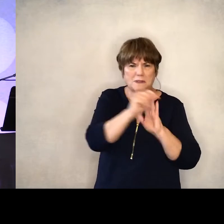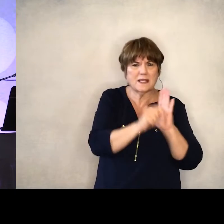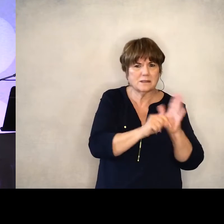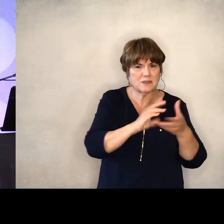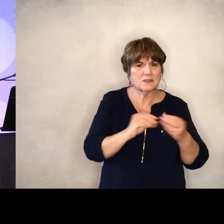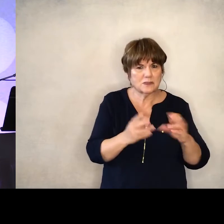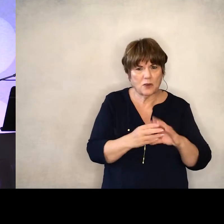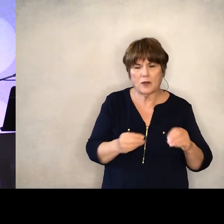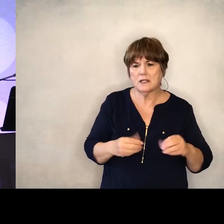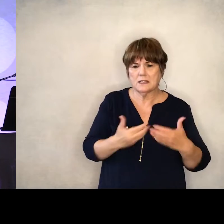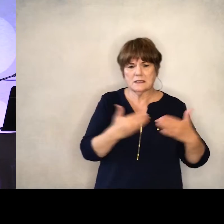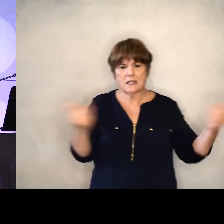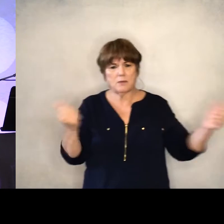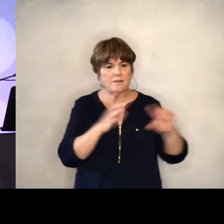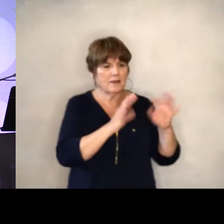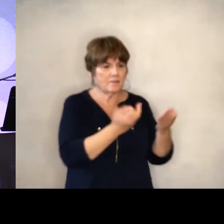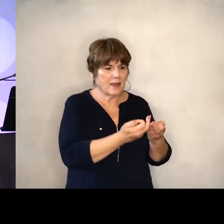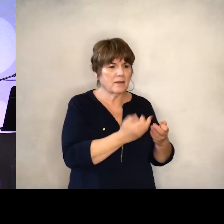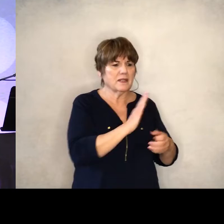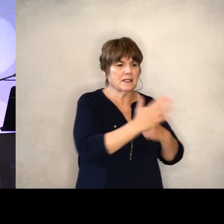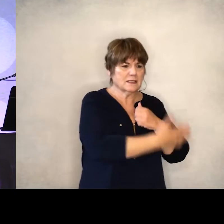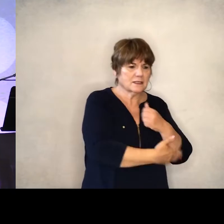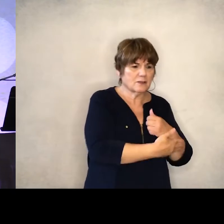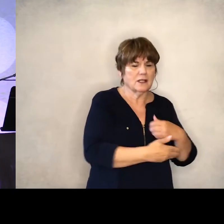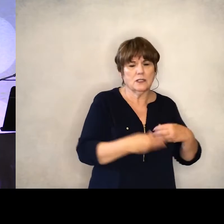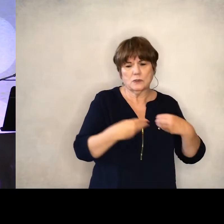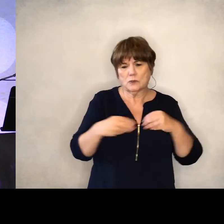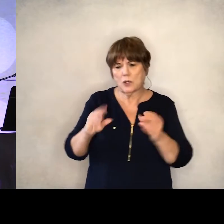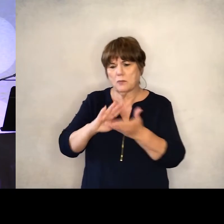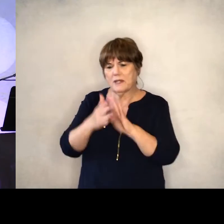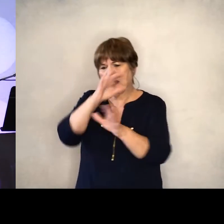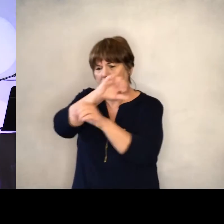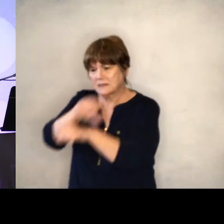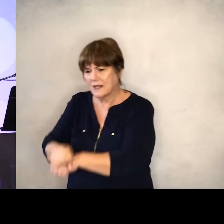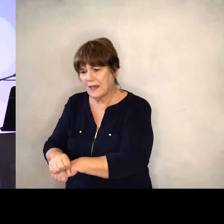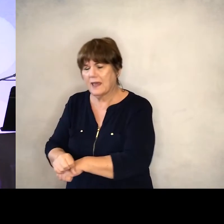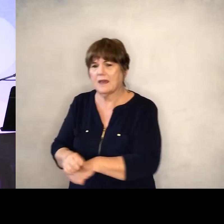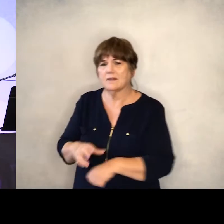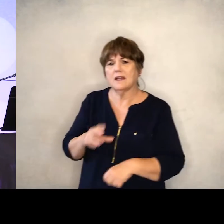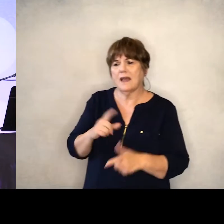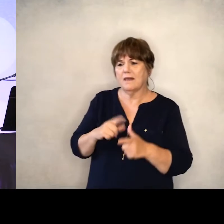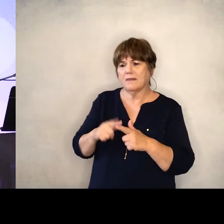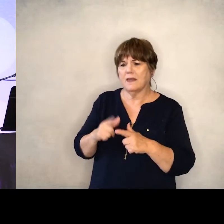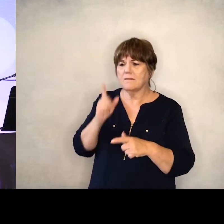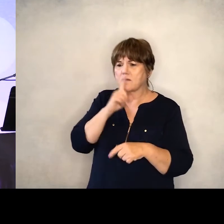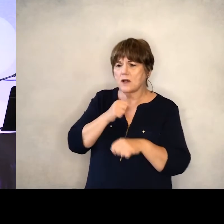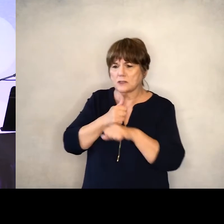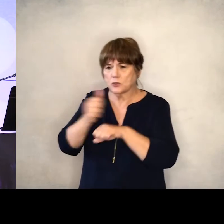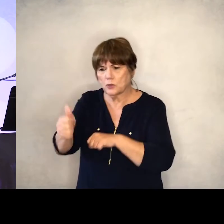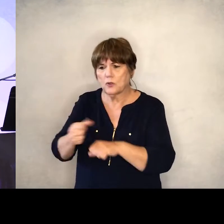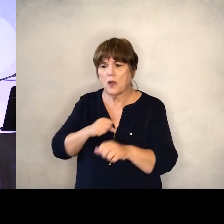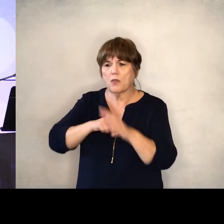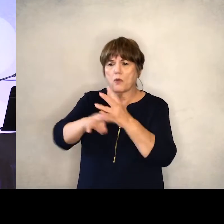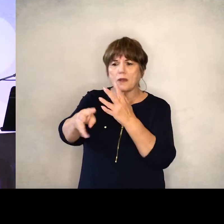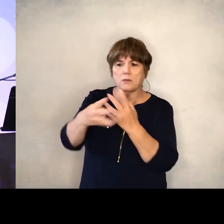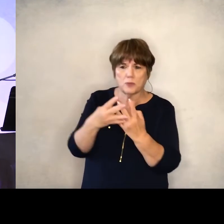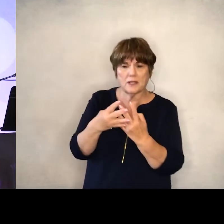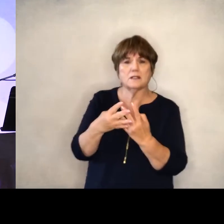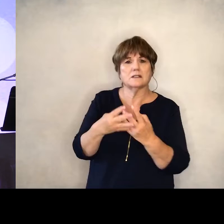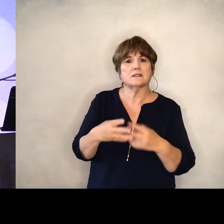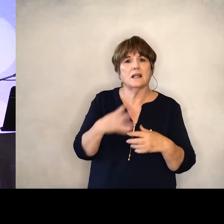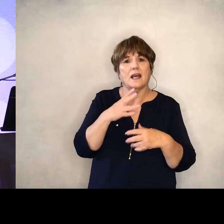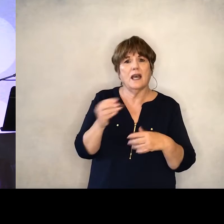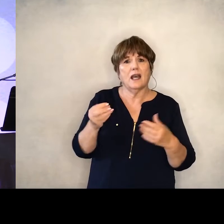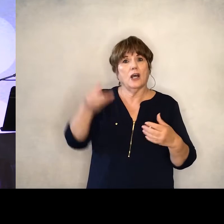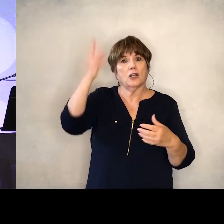his countrymen. He's sold into slavery. He is falsely accused. He's thrown into prison. Finally, through the providence of God, Joseph